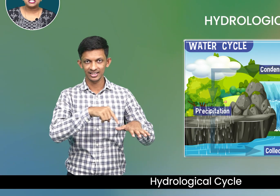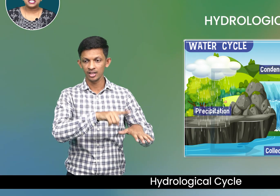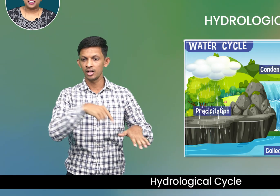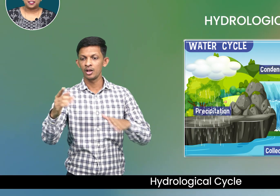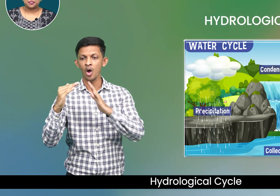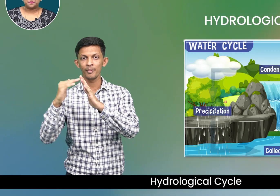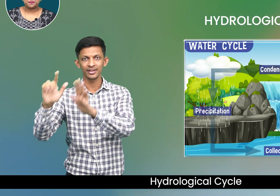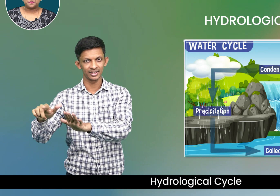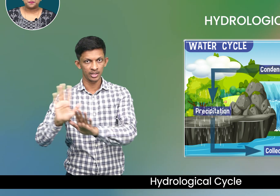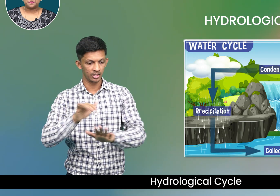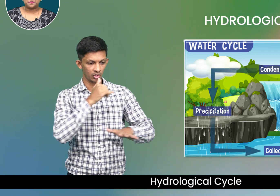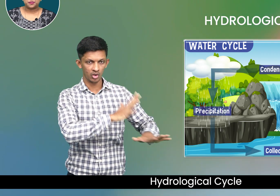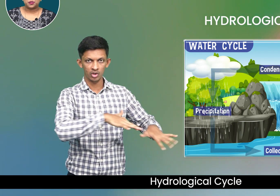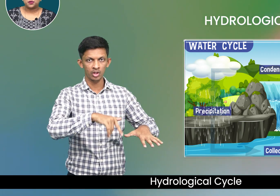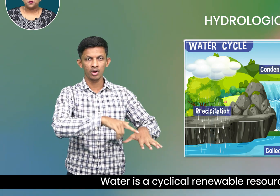Hydrological cycle.